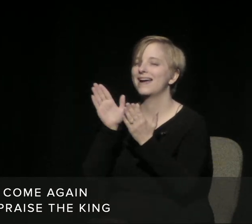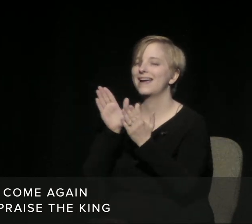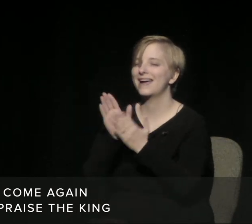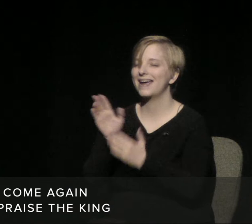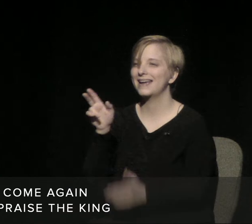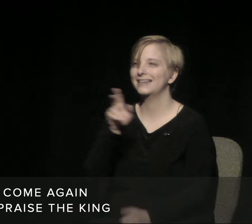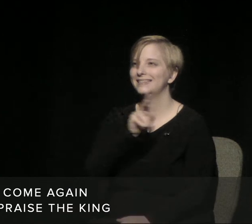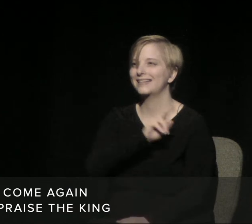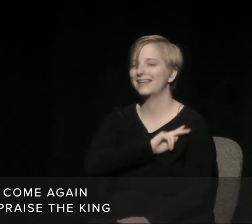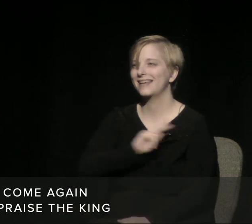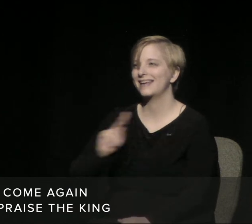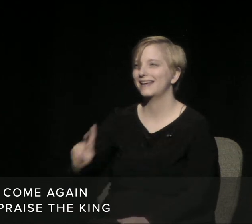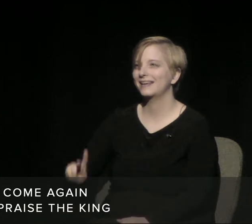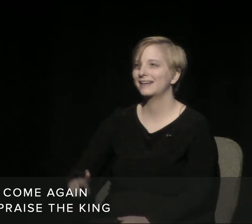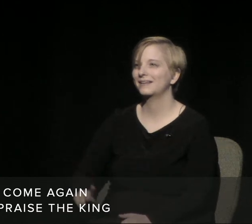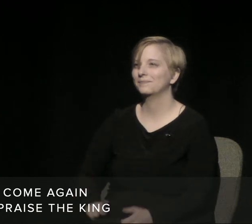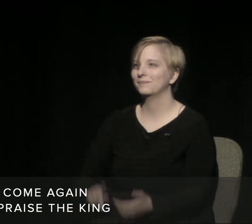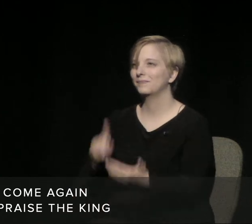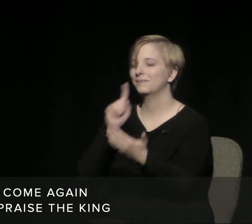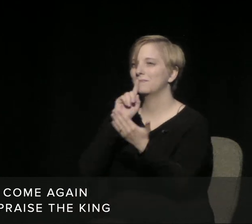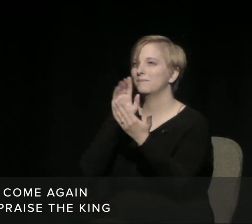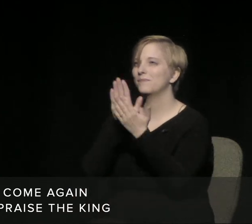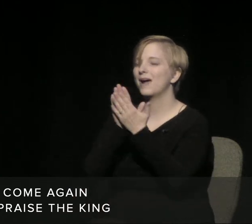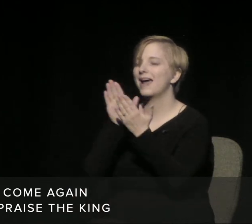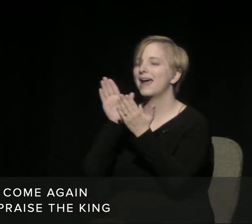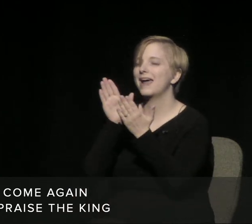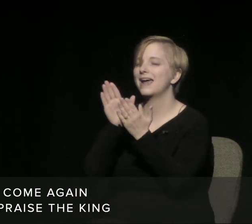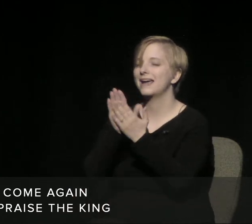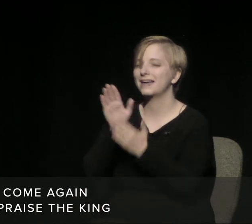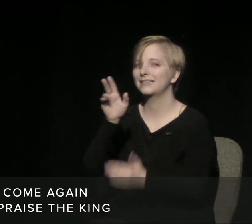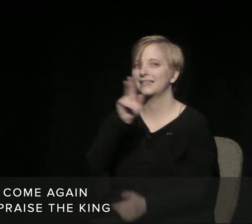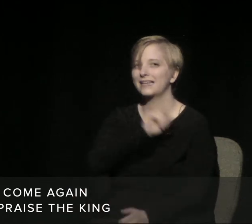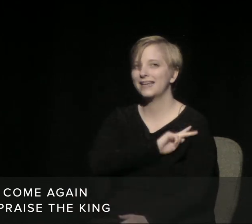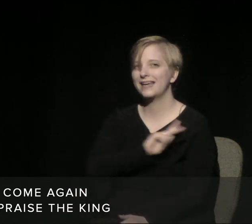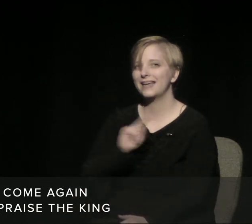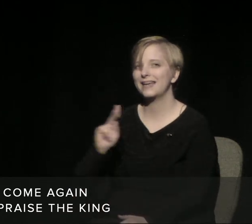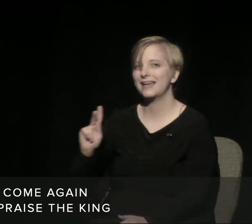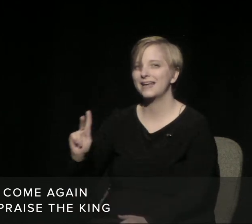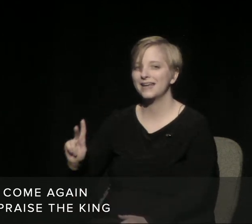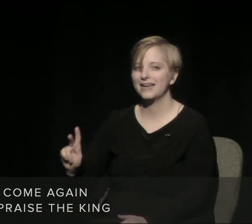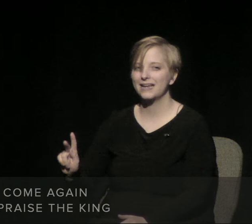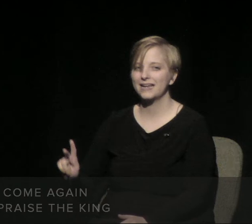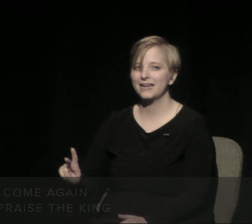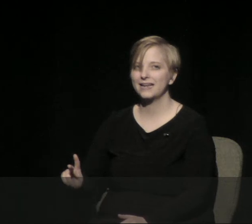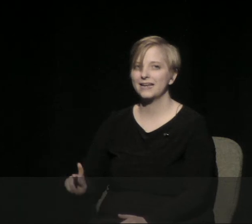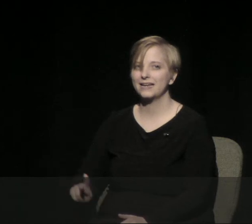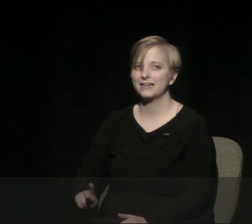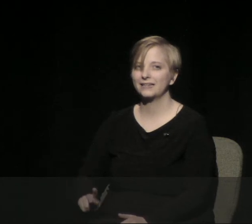Praise the King, praise the King.